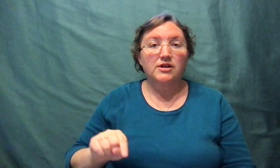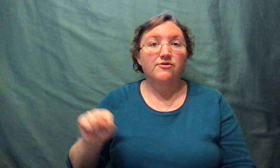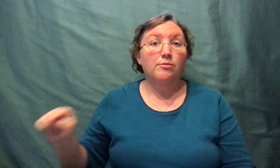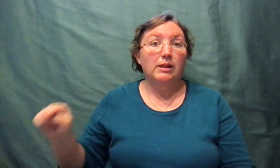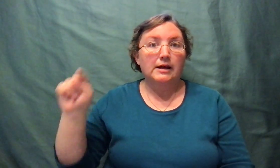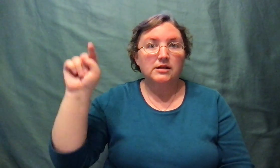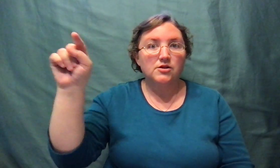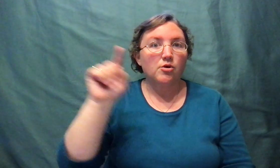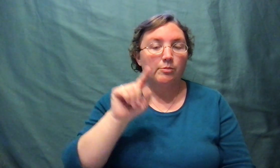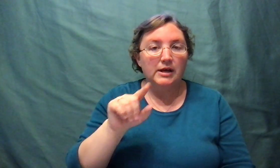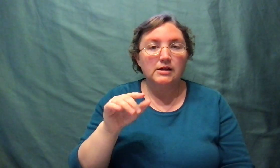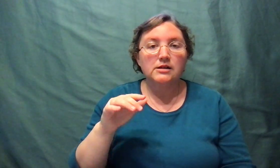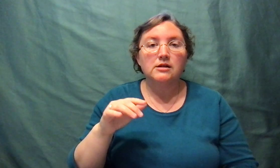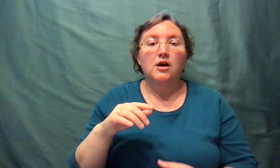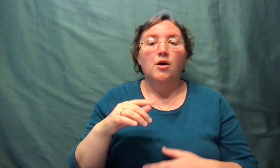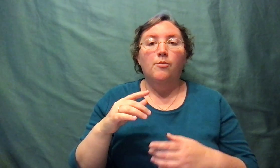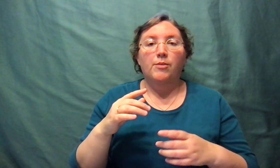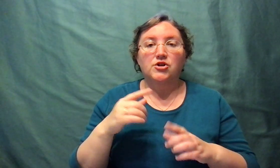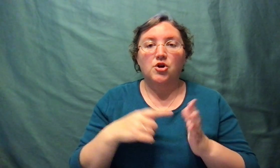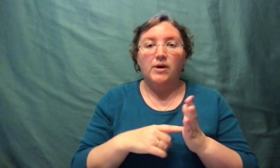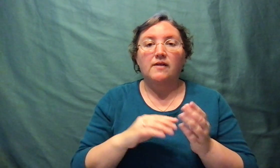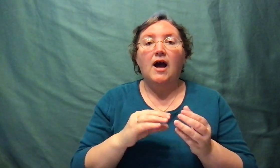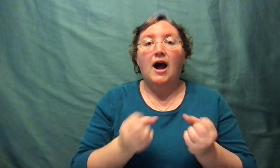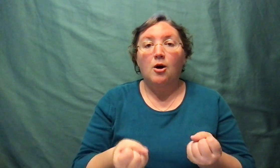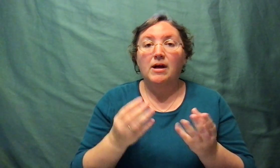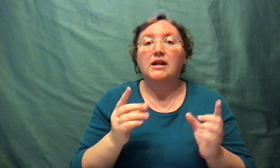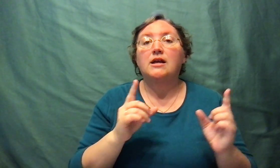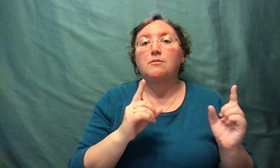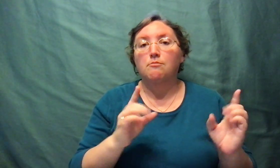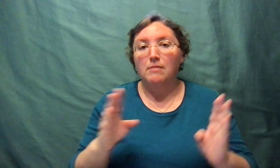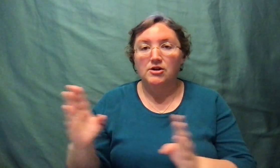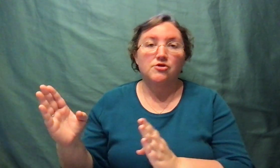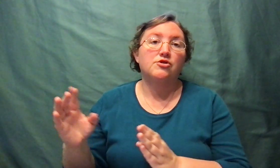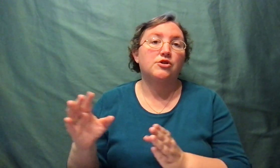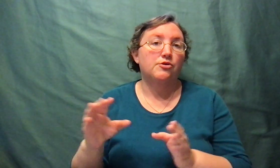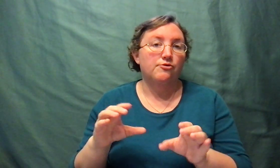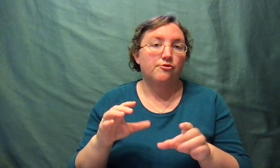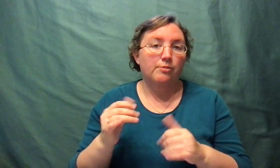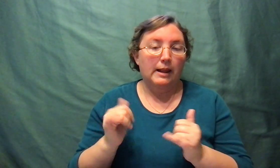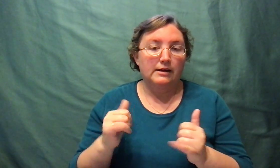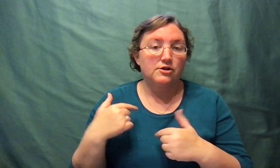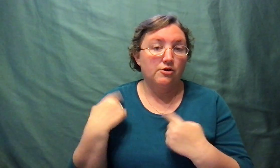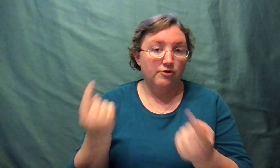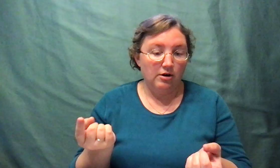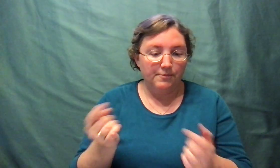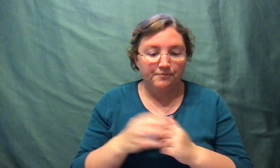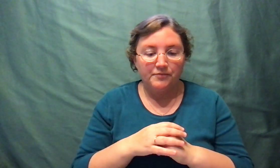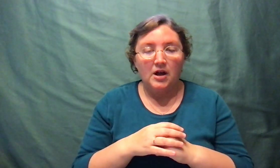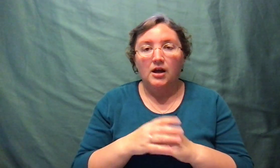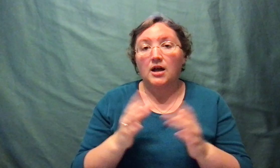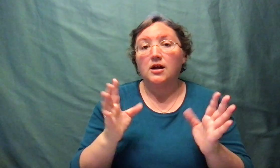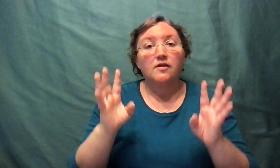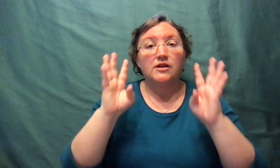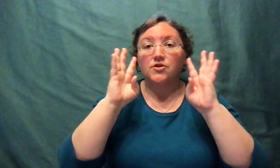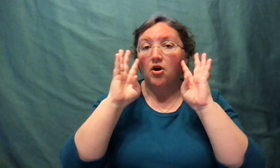different places or beats, but showing how many measures you've played so far. Again, these are all